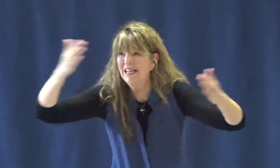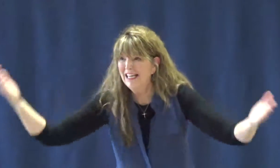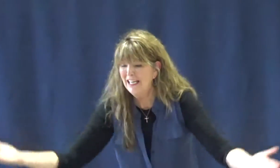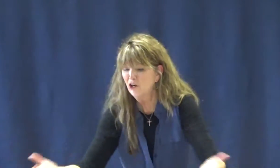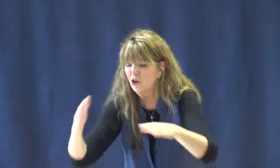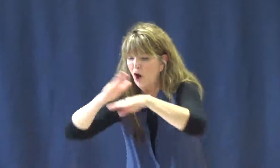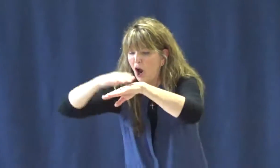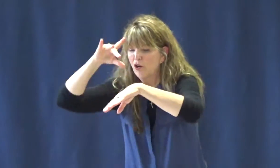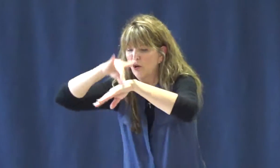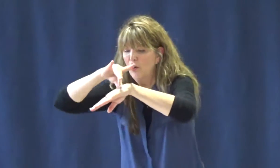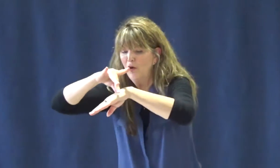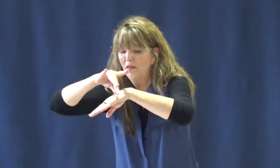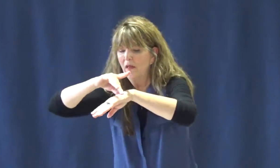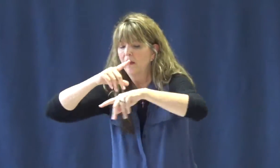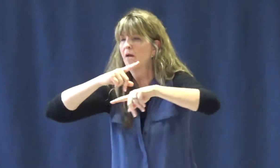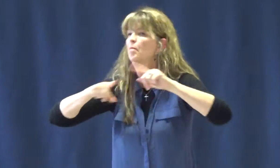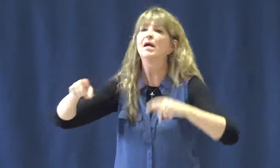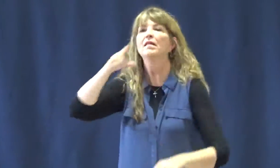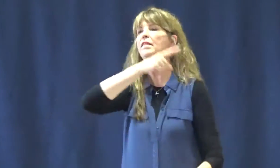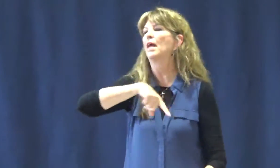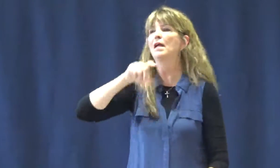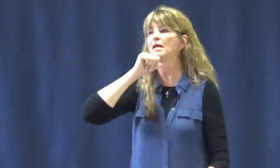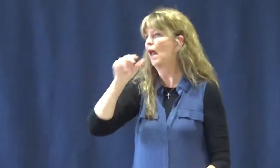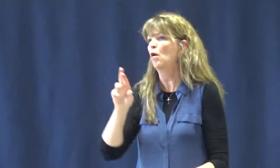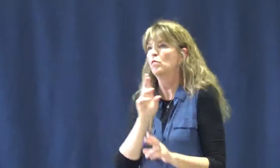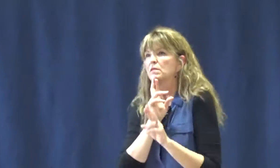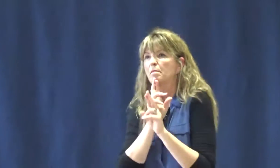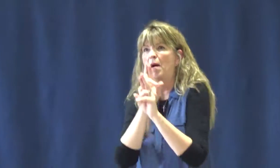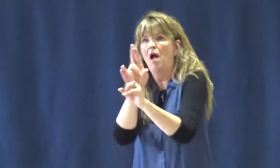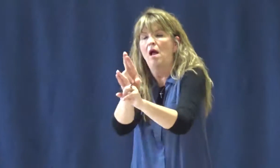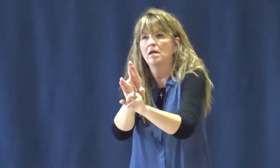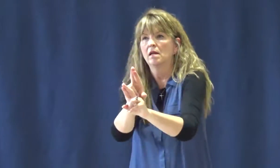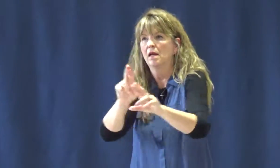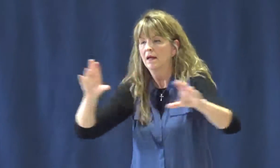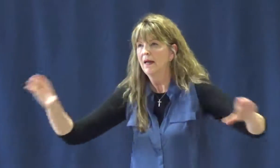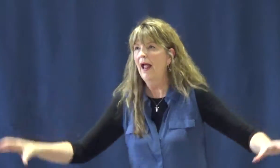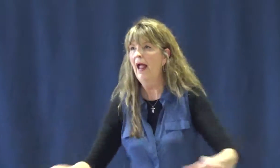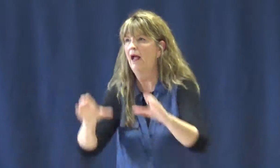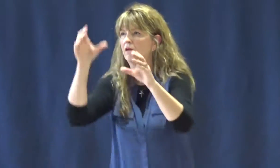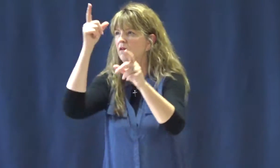kingdom here on earth, but they don't respond to that.